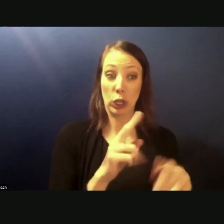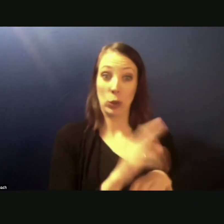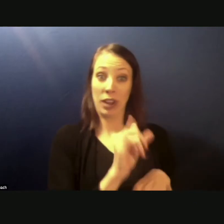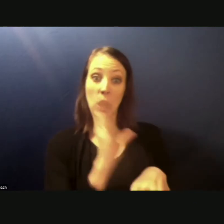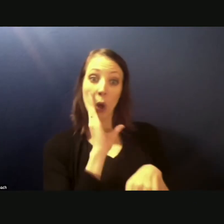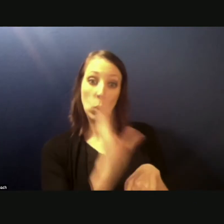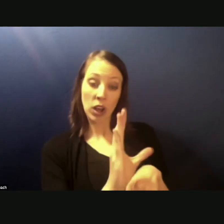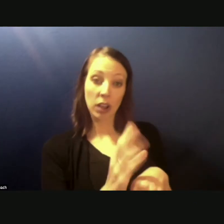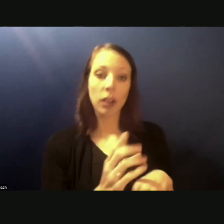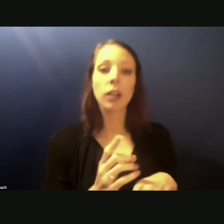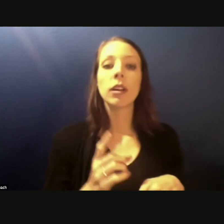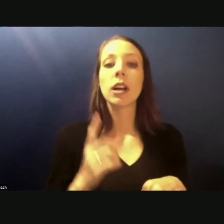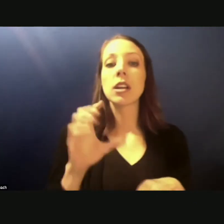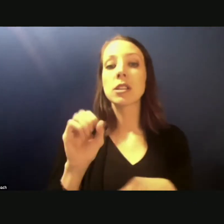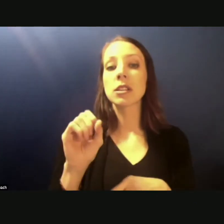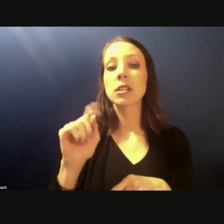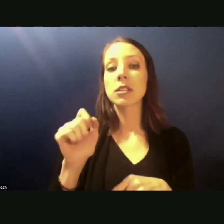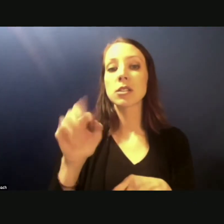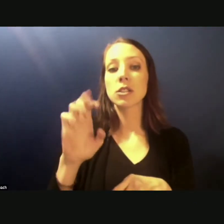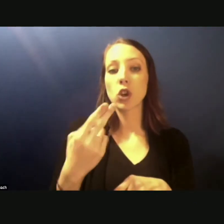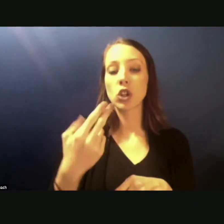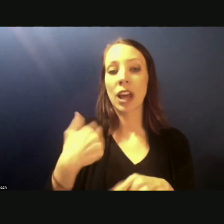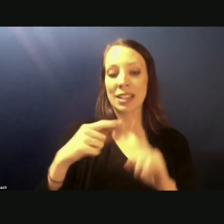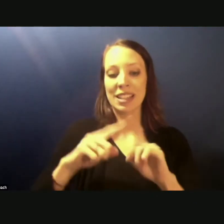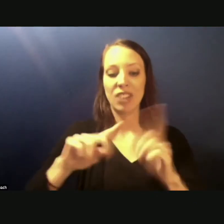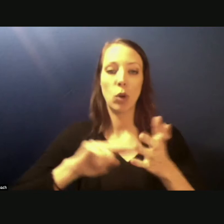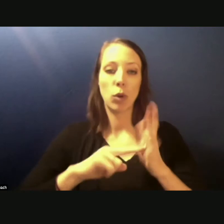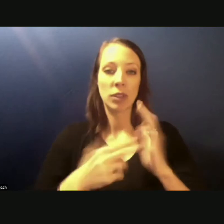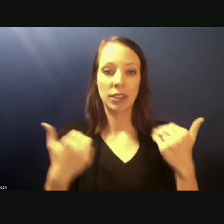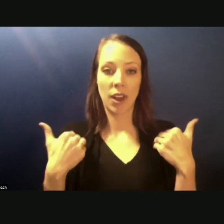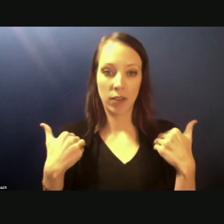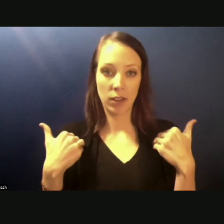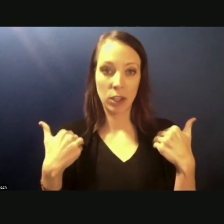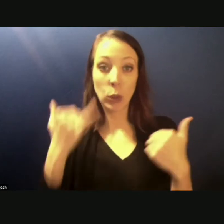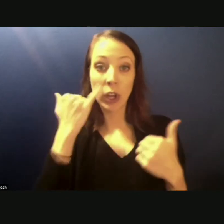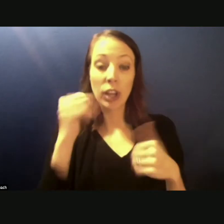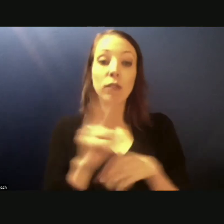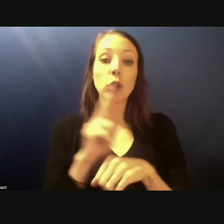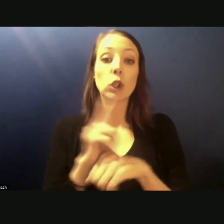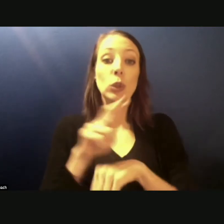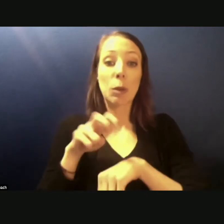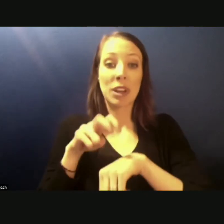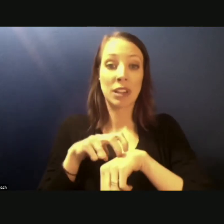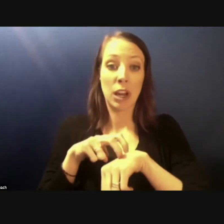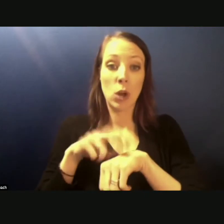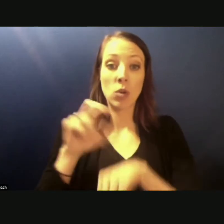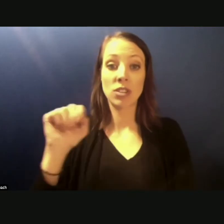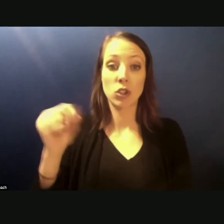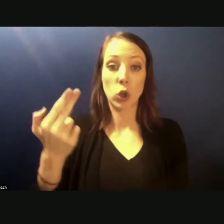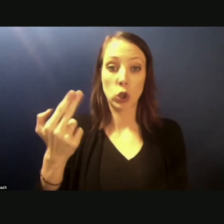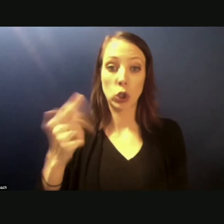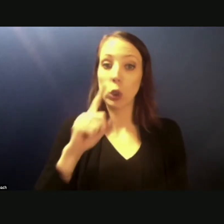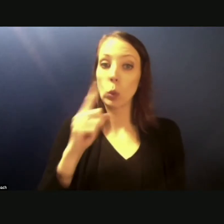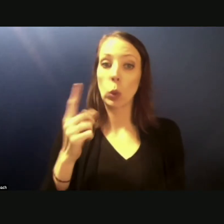but the starches have different purposes. Um, so if you're using like potato starch, it's really